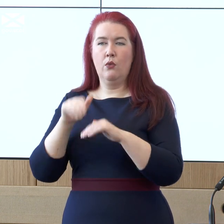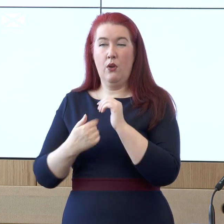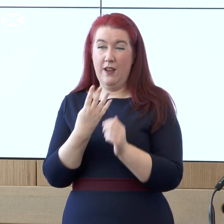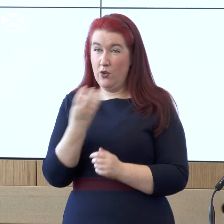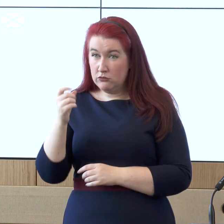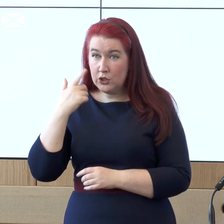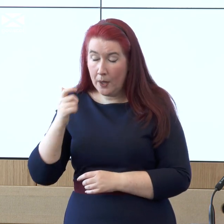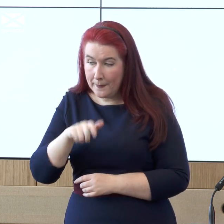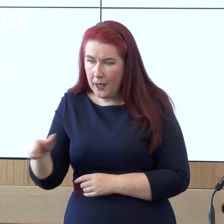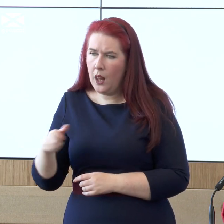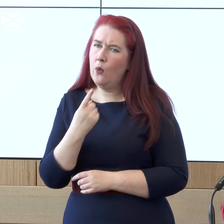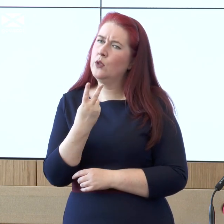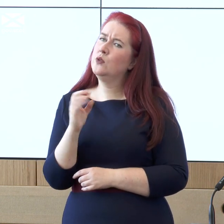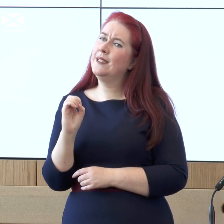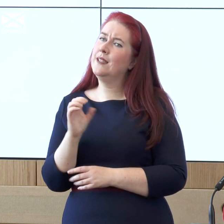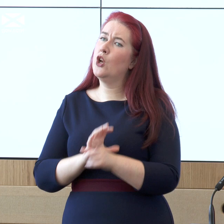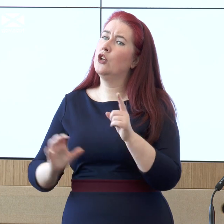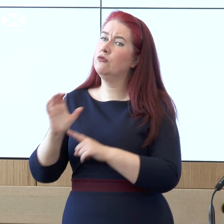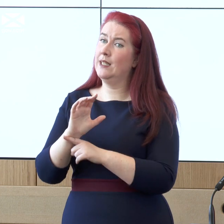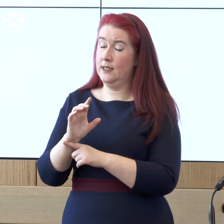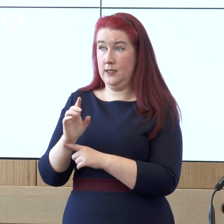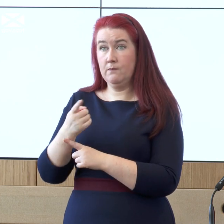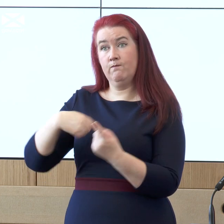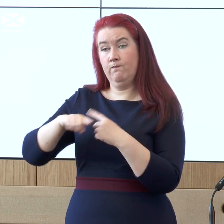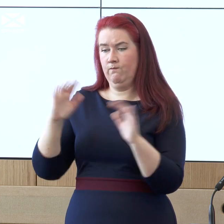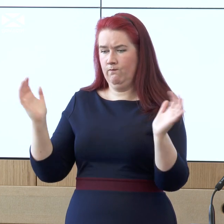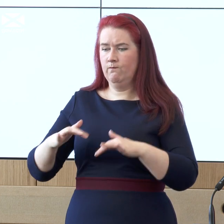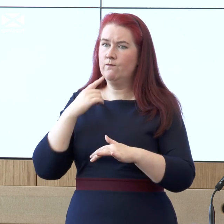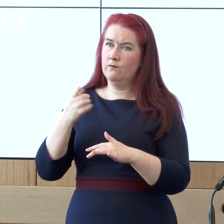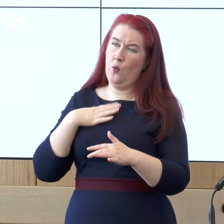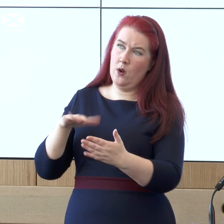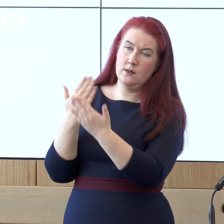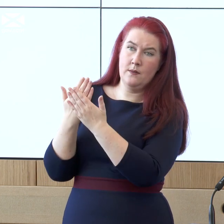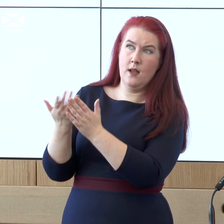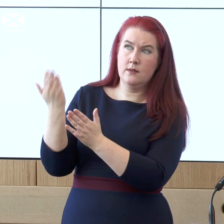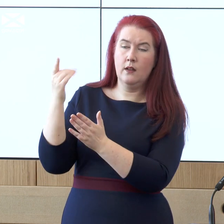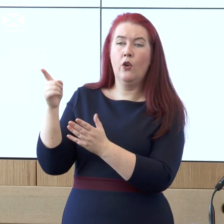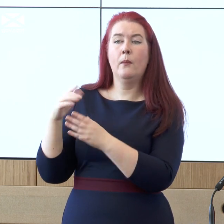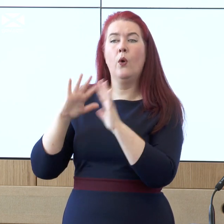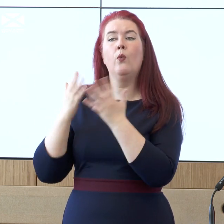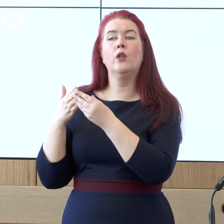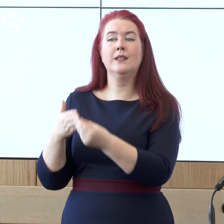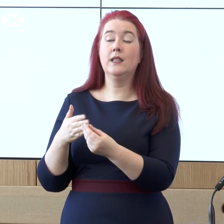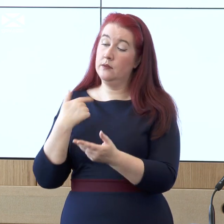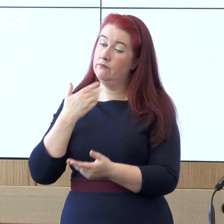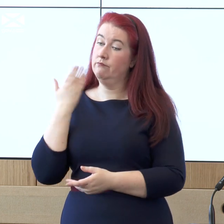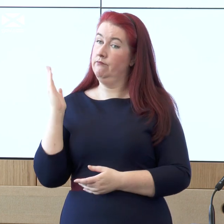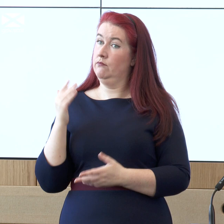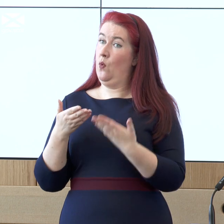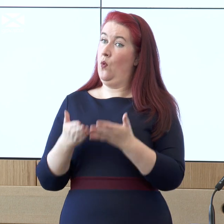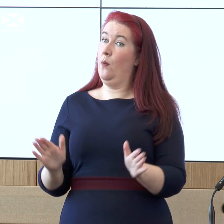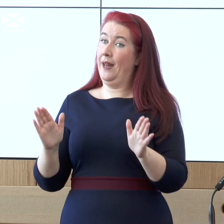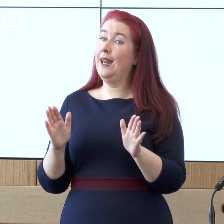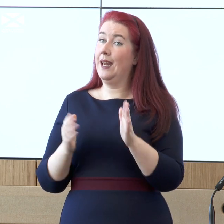120 countries will gather to draw up their demands of world leaders. I will speak at the opening event, but more